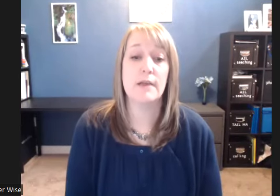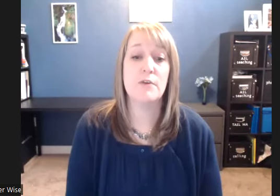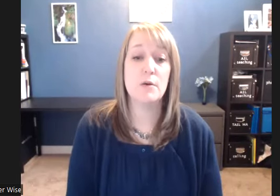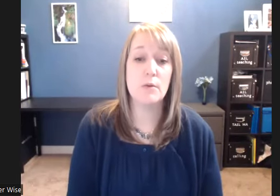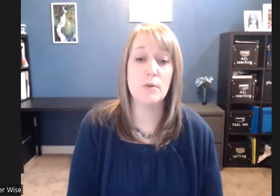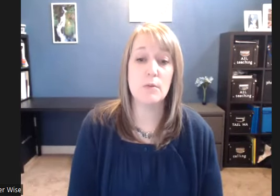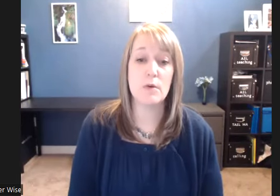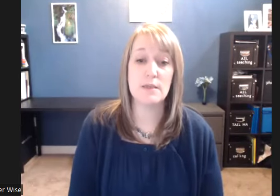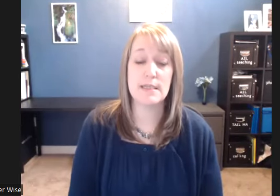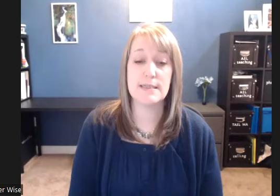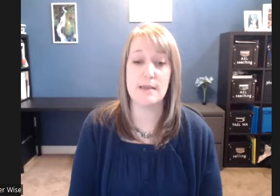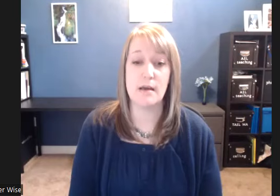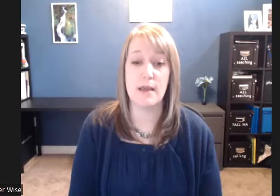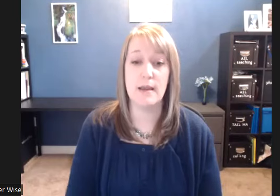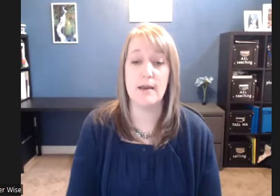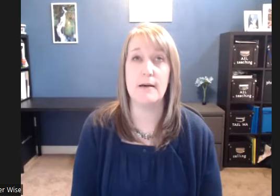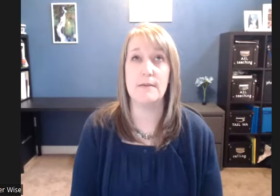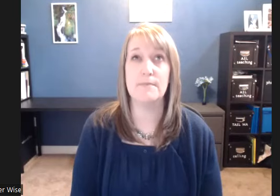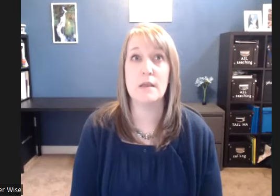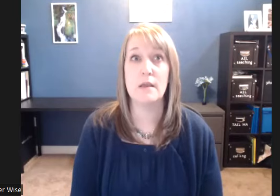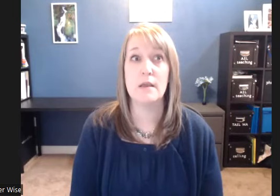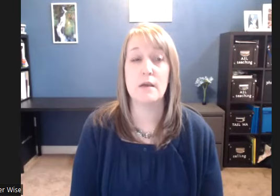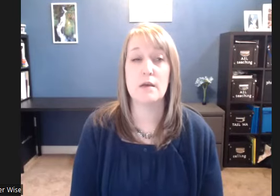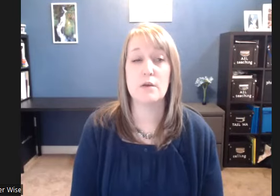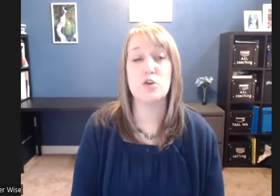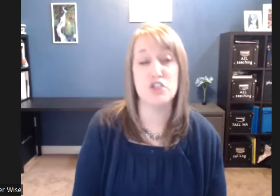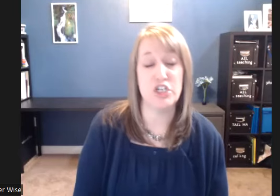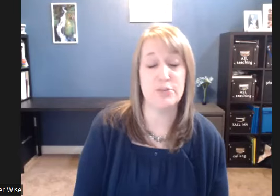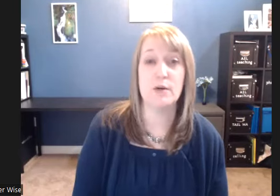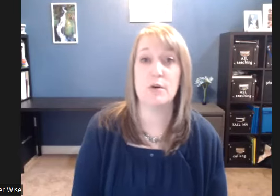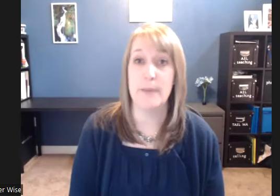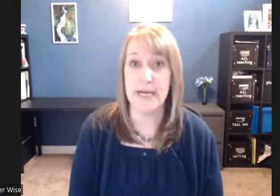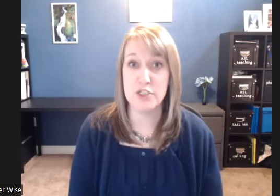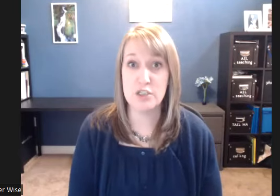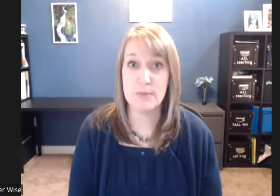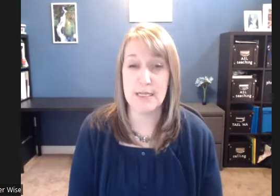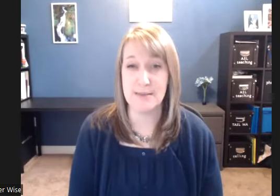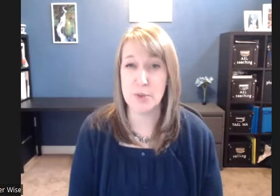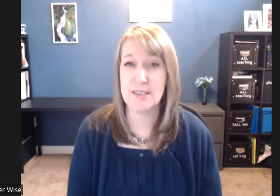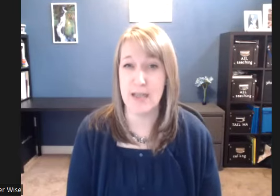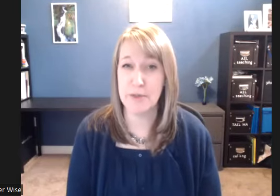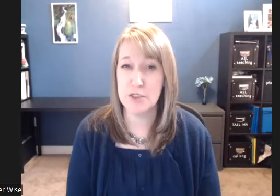If you want to sign good judgment or bad judgment as a personality